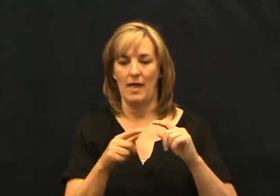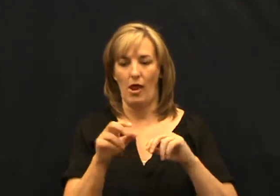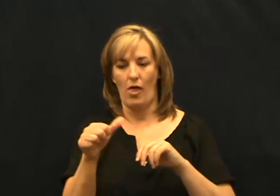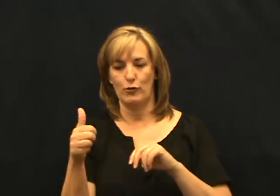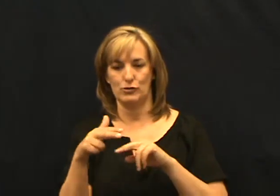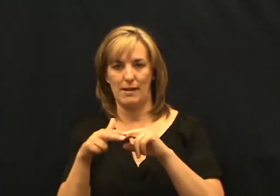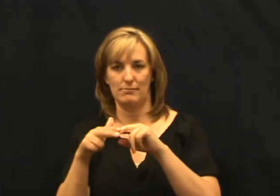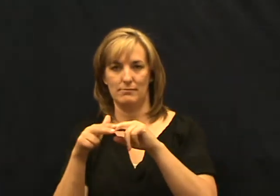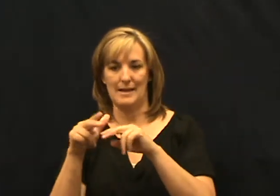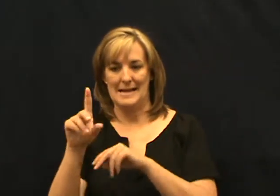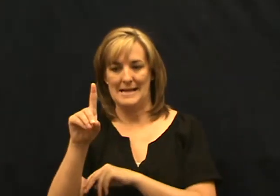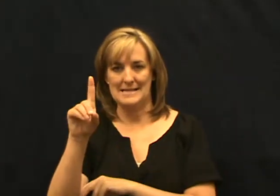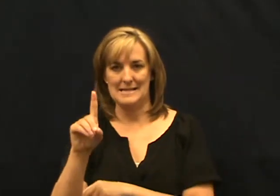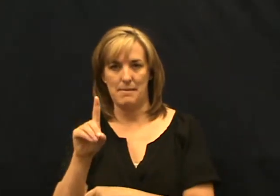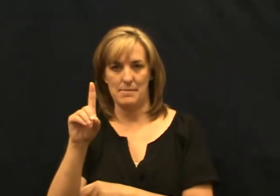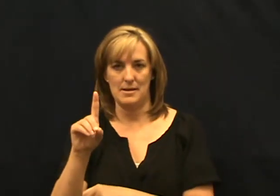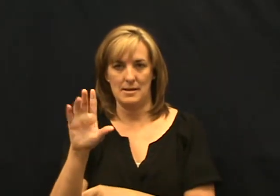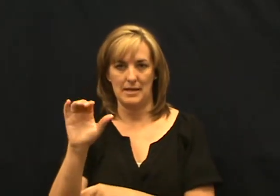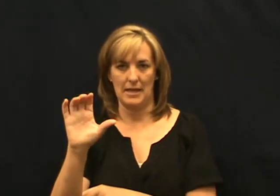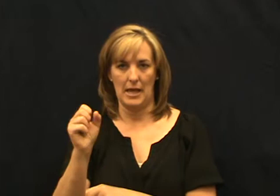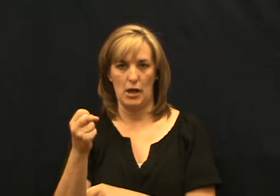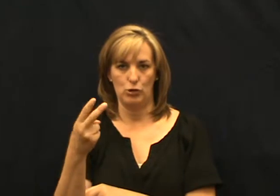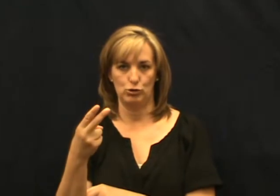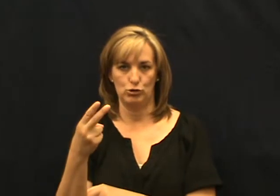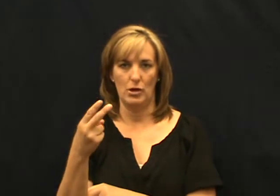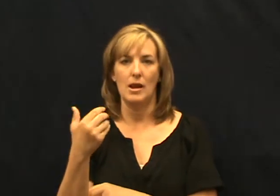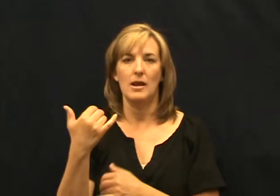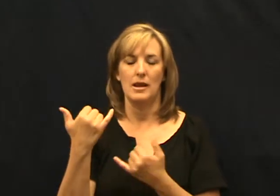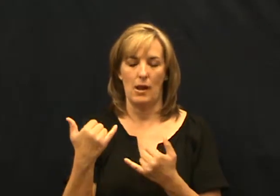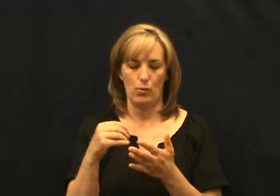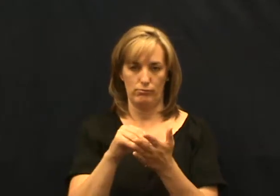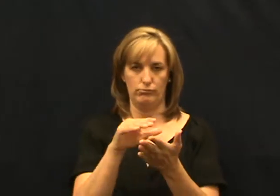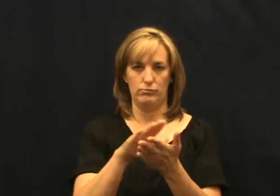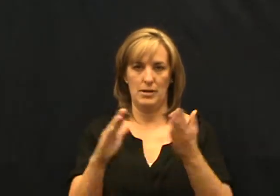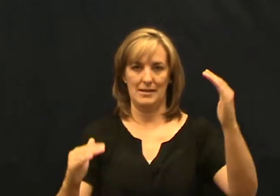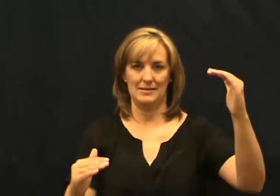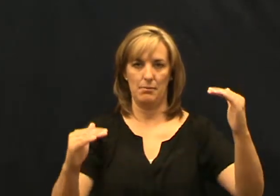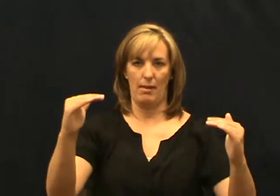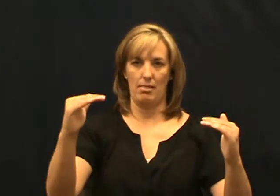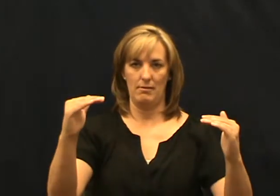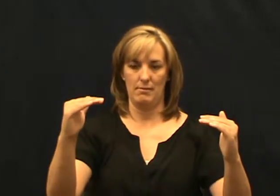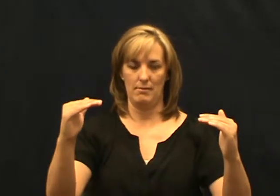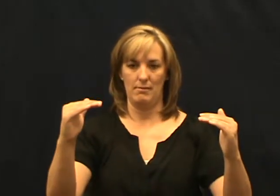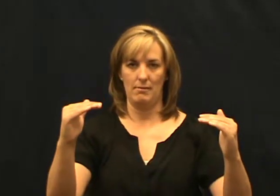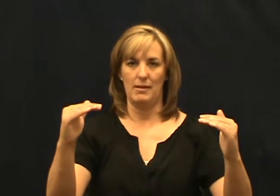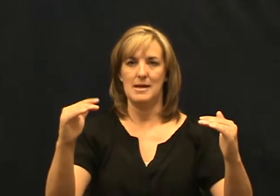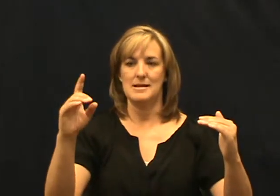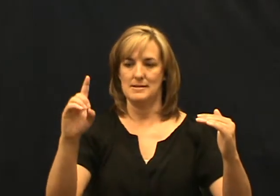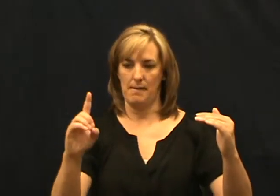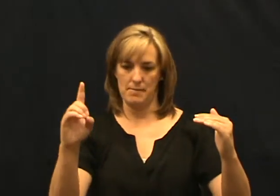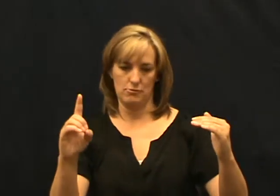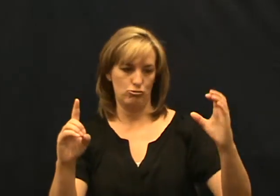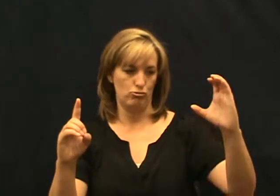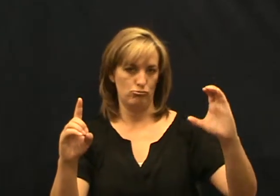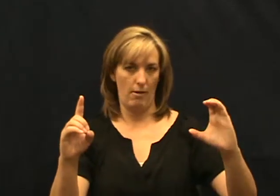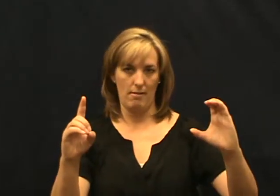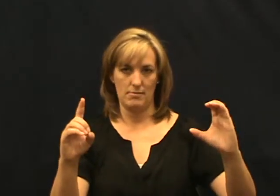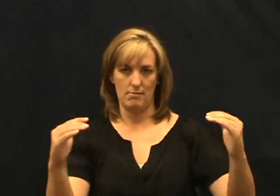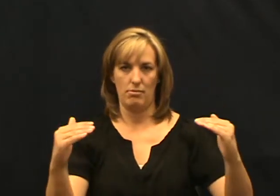we would have that entry balanced out because of the way the debits and credits work. Conversely, with retained earnings